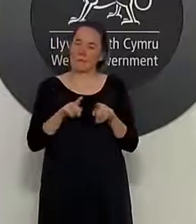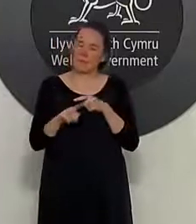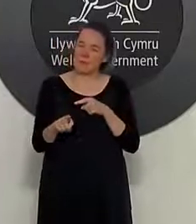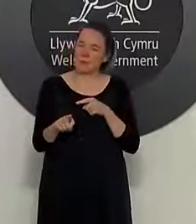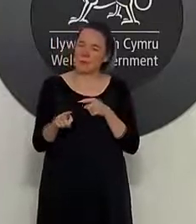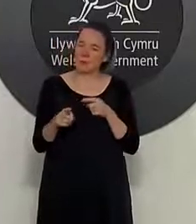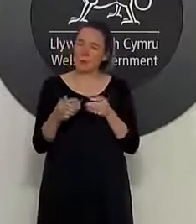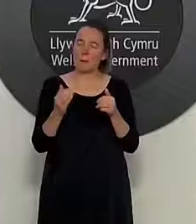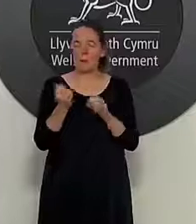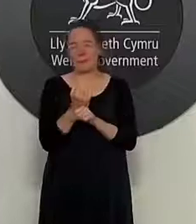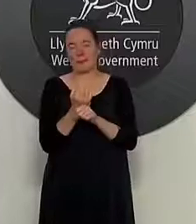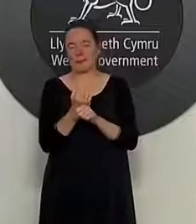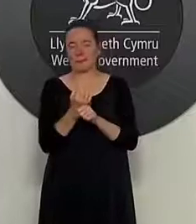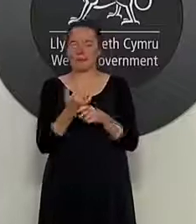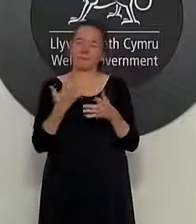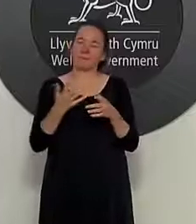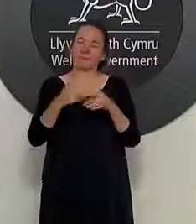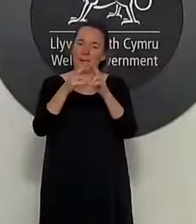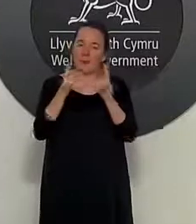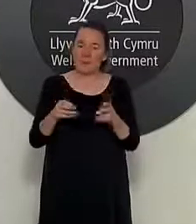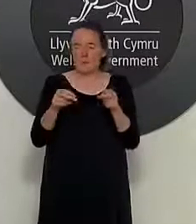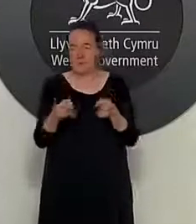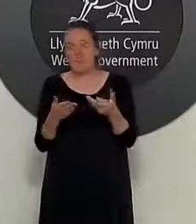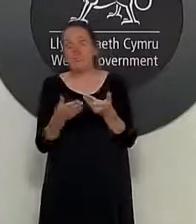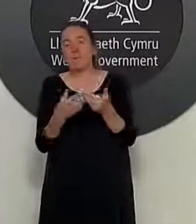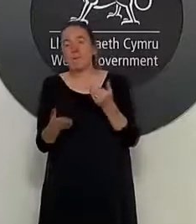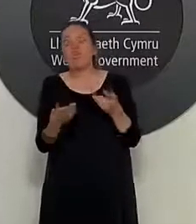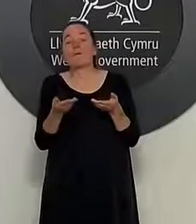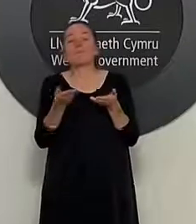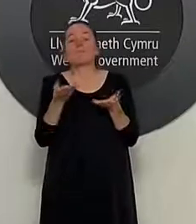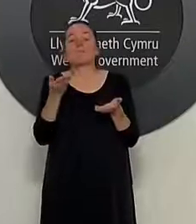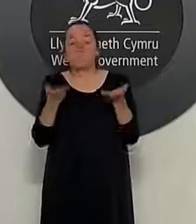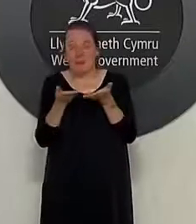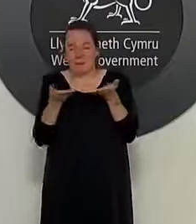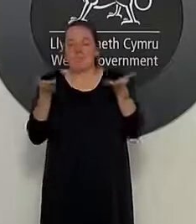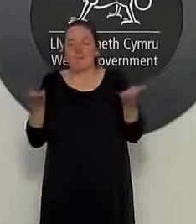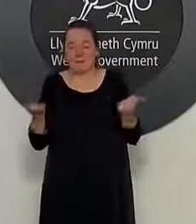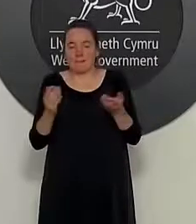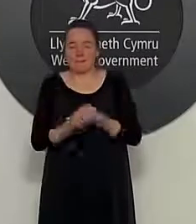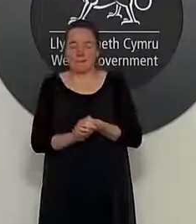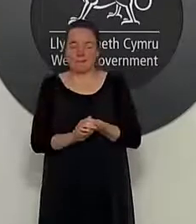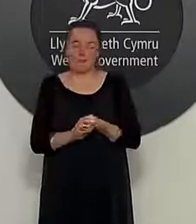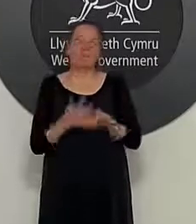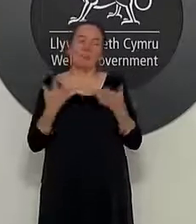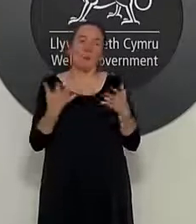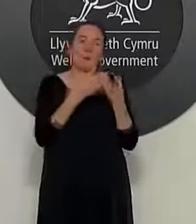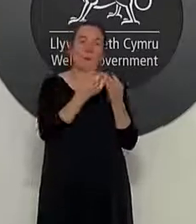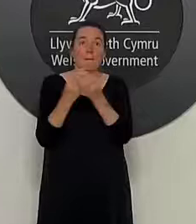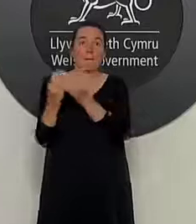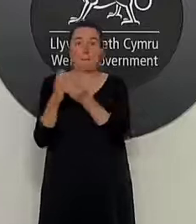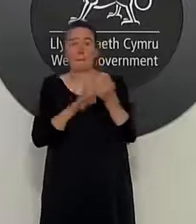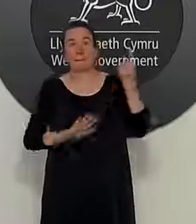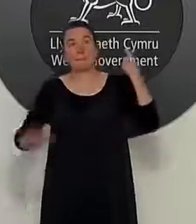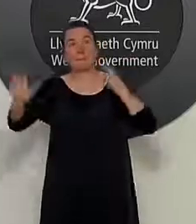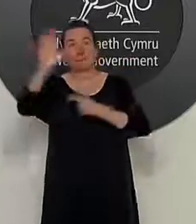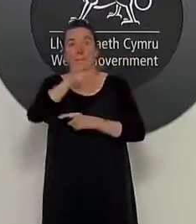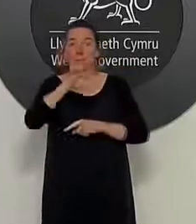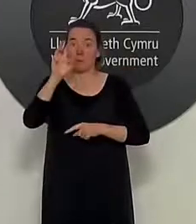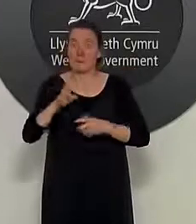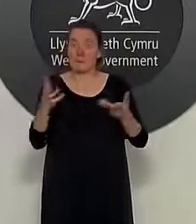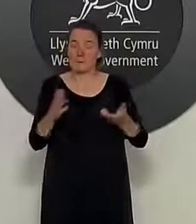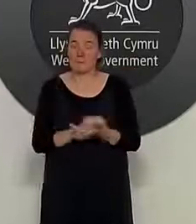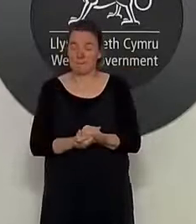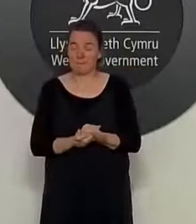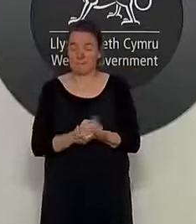in our housing system and make a real difference to people and communities right across our nation.